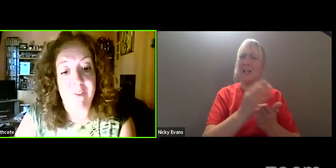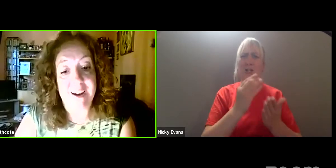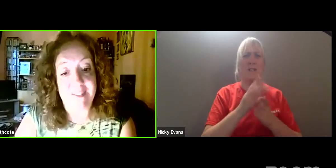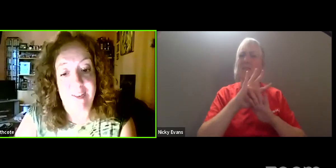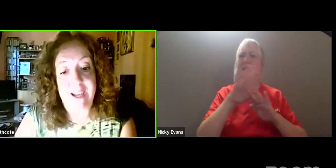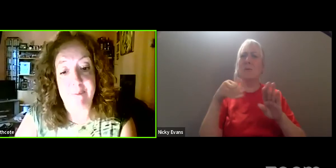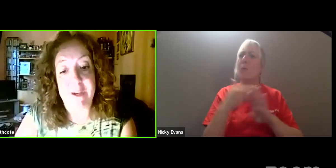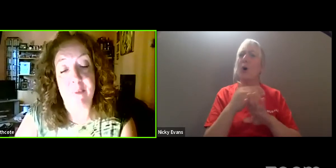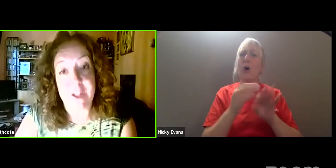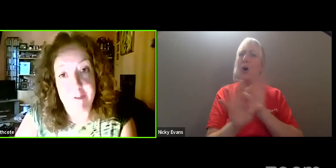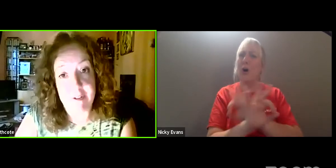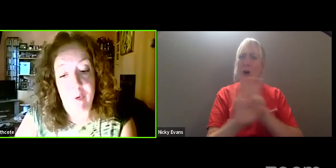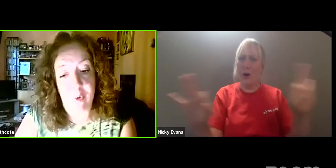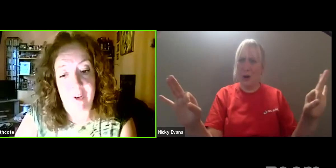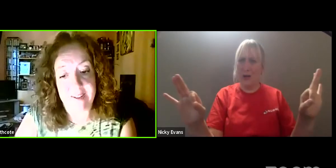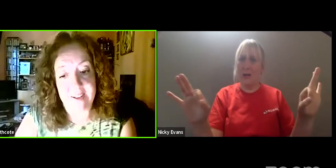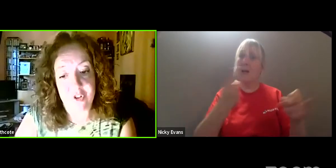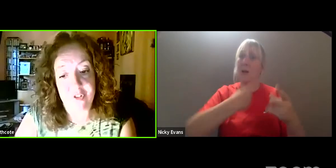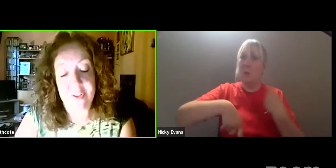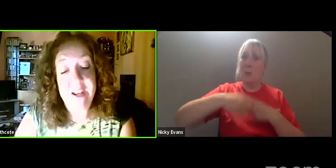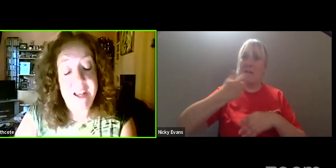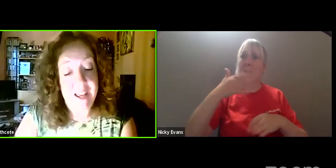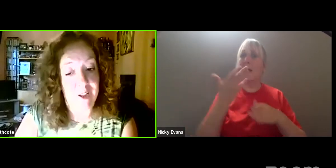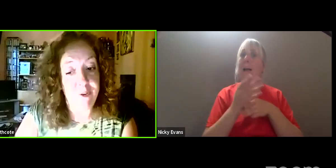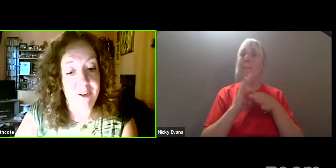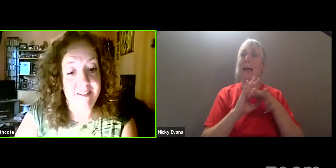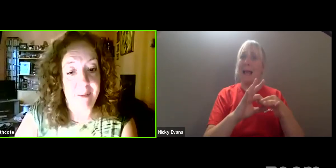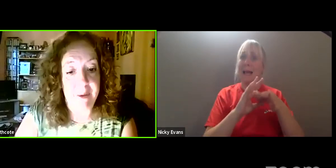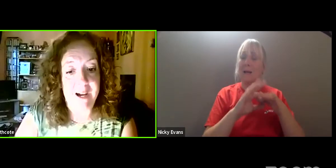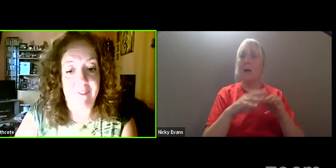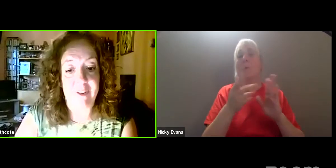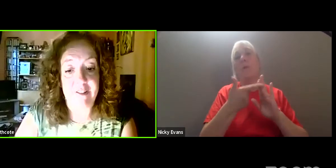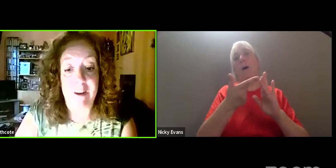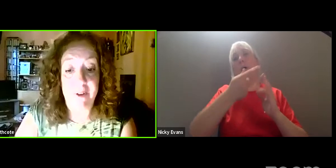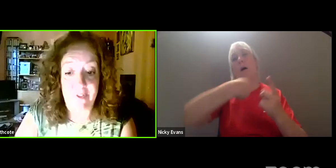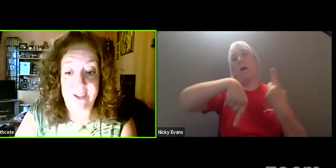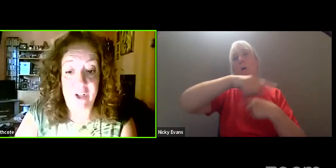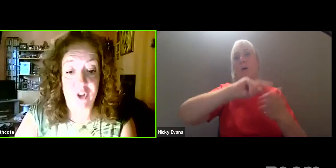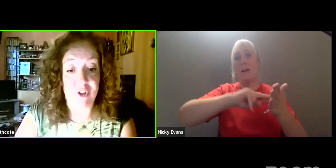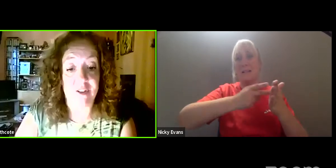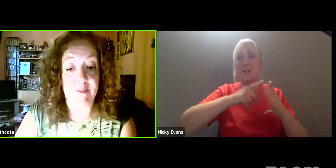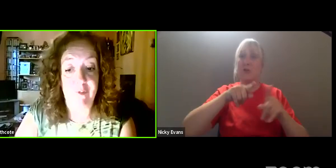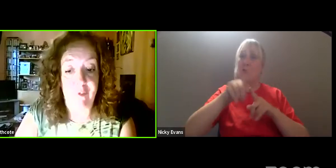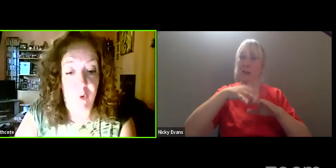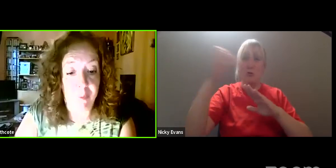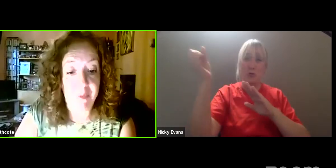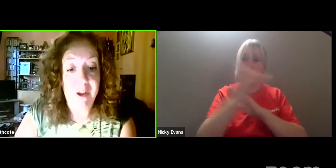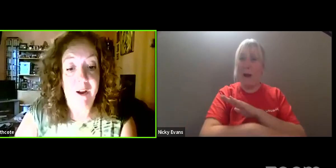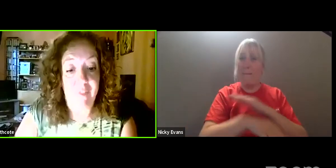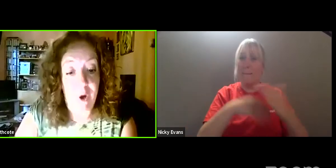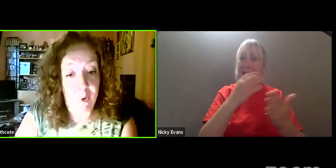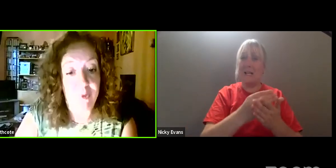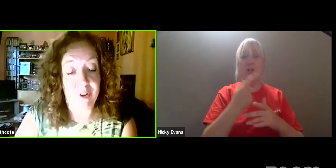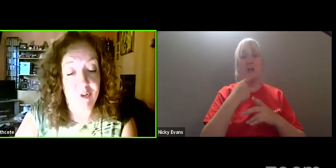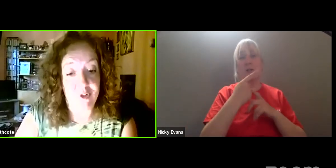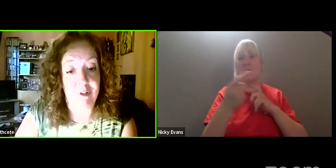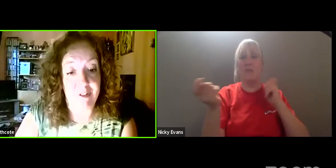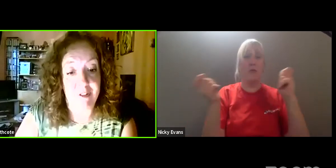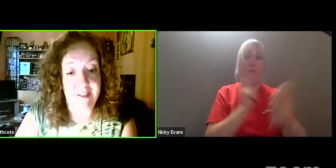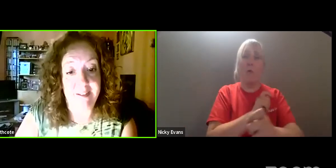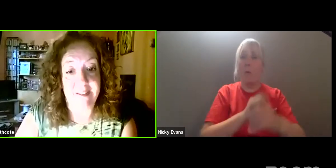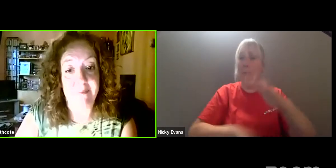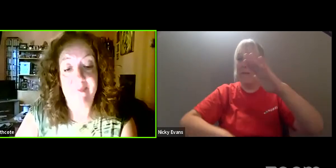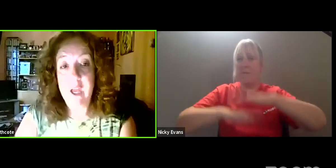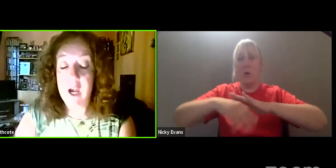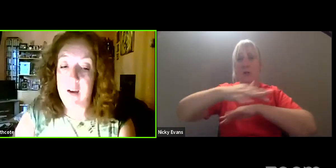and we have actively campaigned with other organisations, including DPAC, for the scrapping of sanctions and reform of the whole social